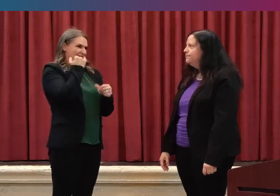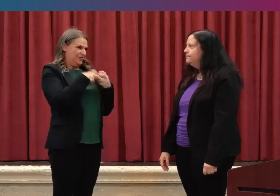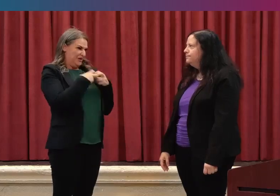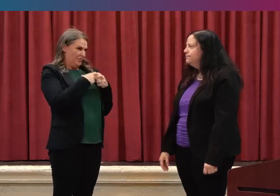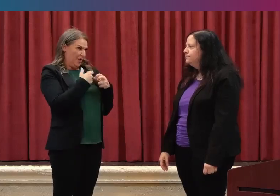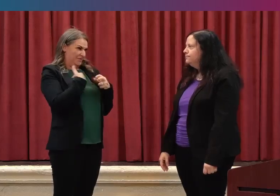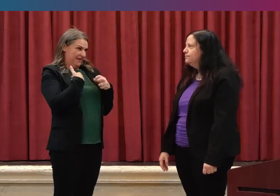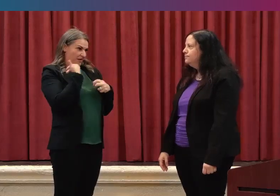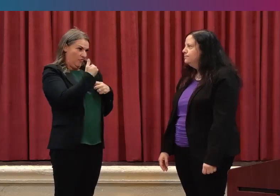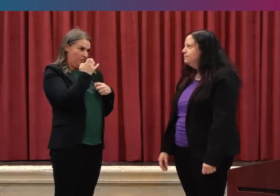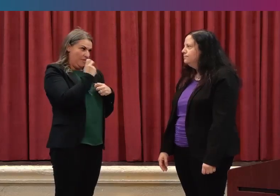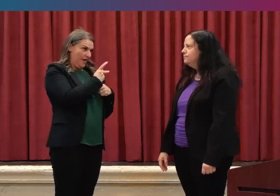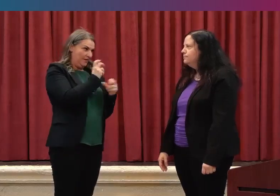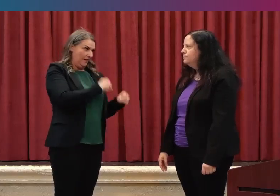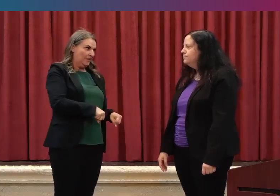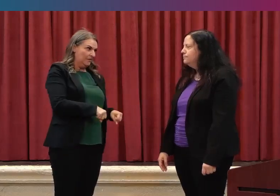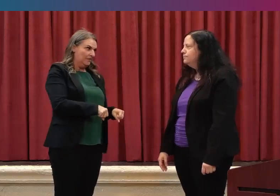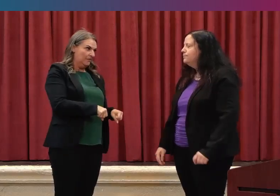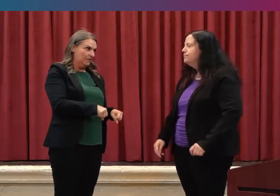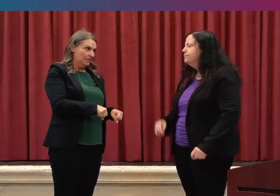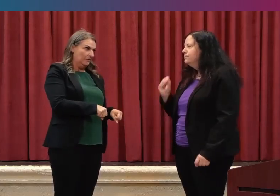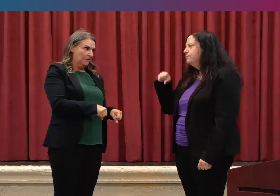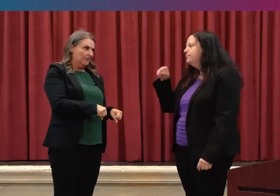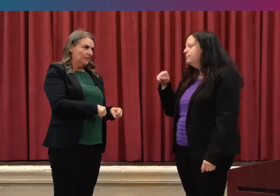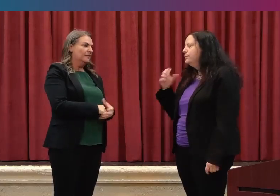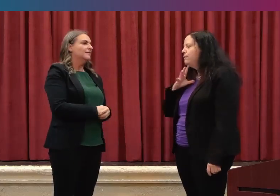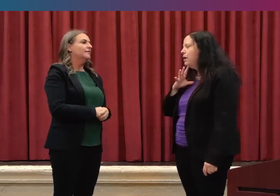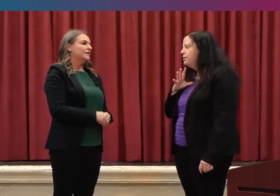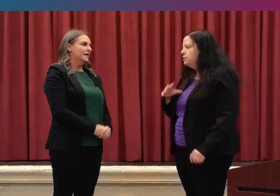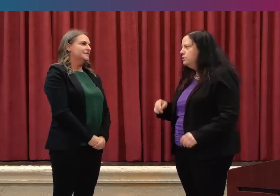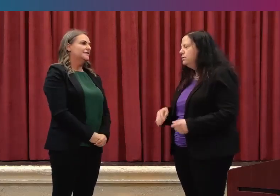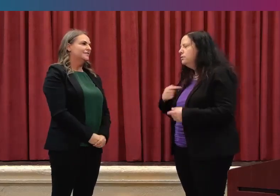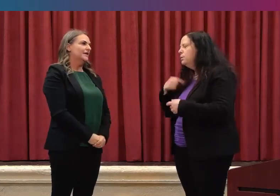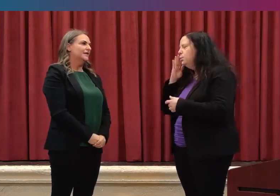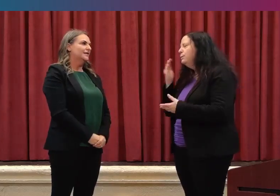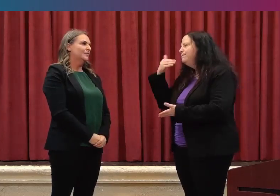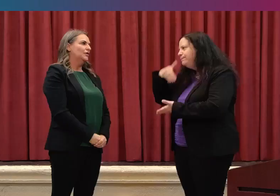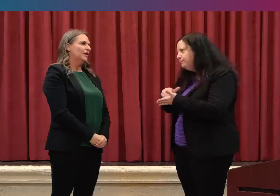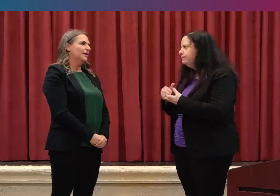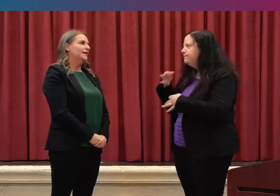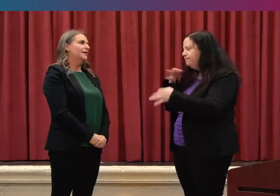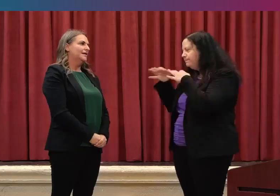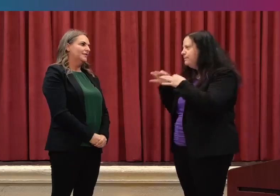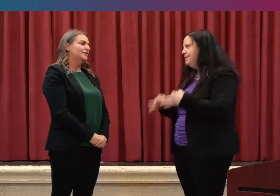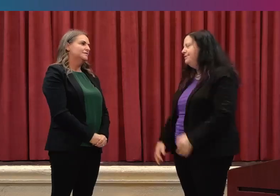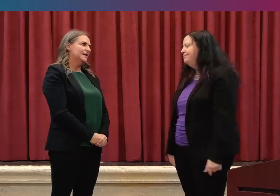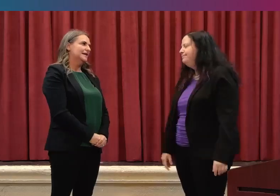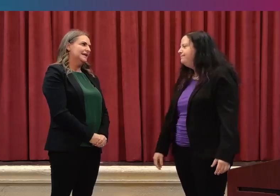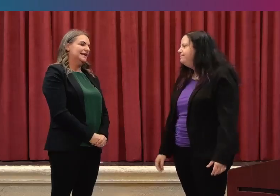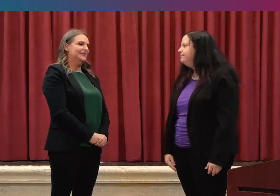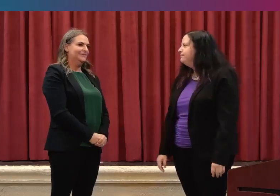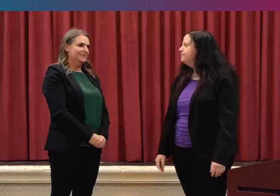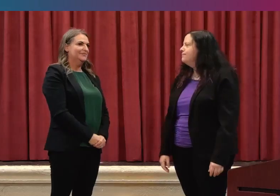gonna make the appointment, but if there's a problem, can I call you back? Yes, please do. That's fine. And again, I'll explain it to you.